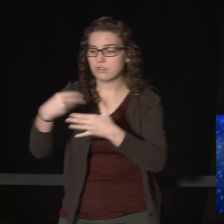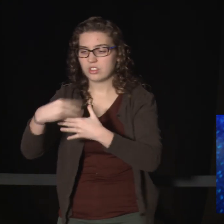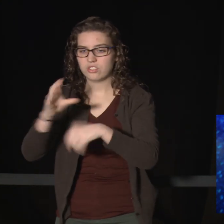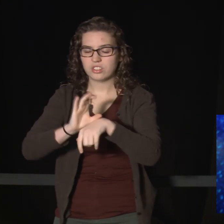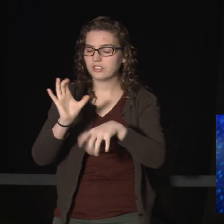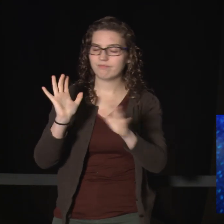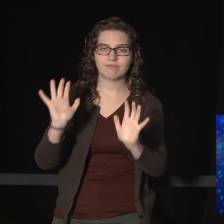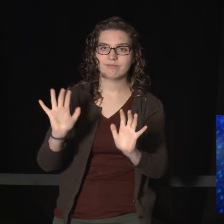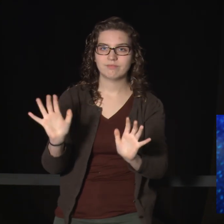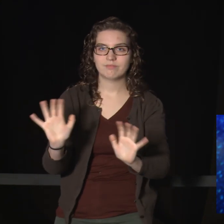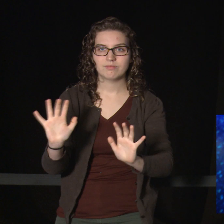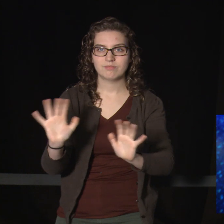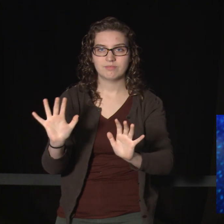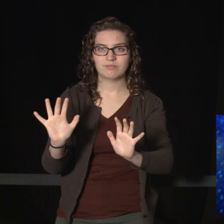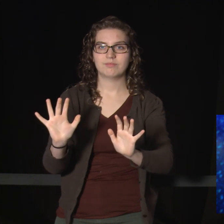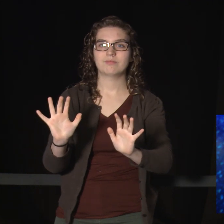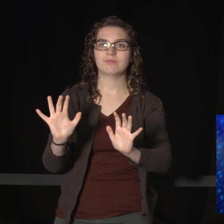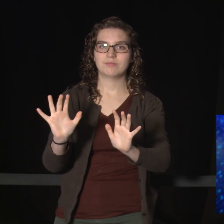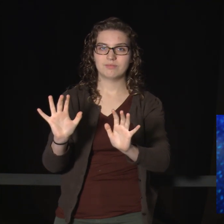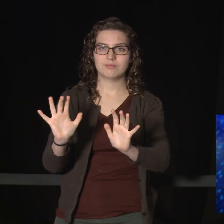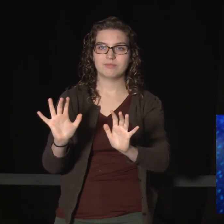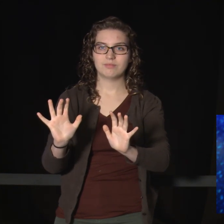church,